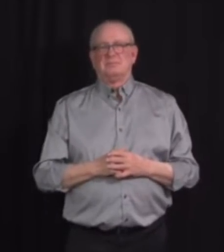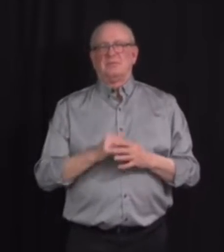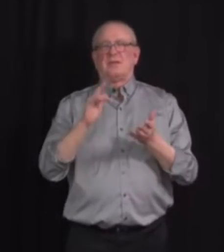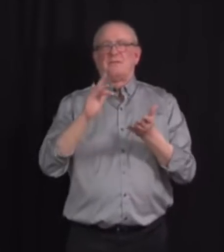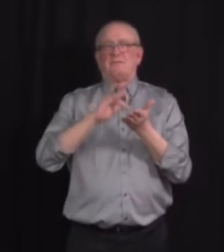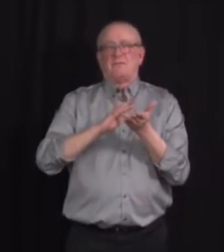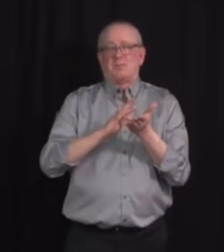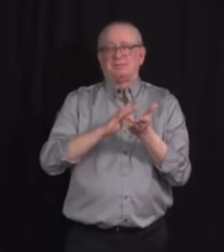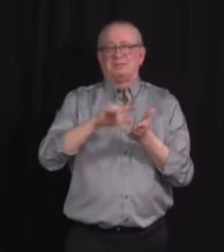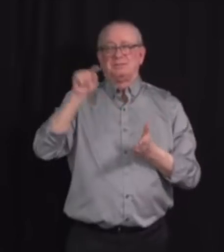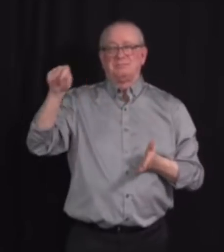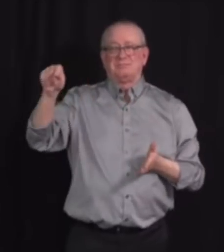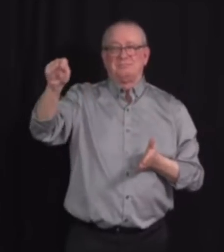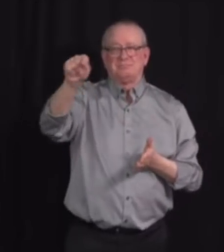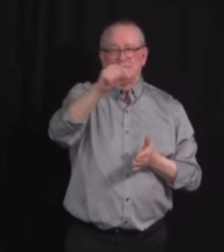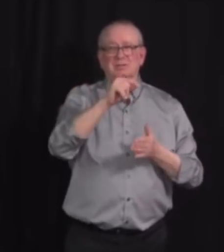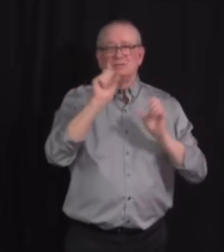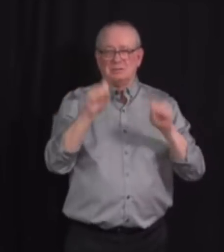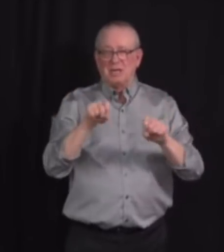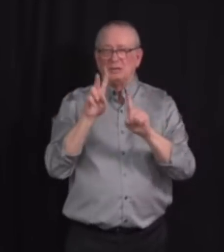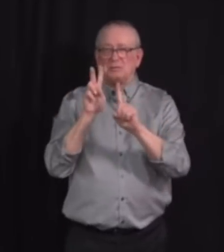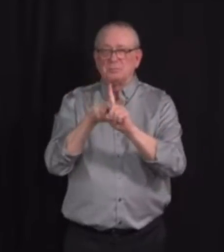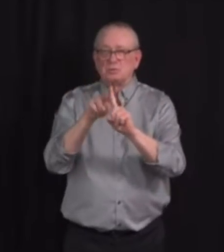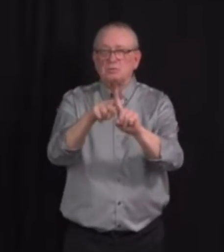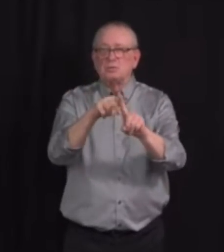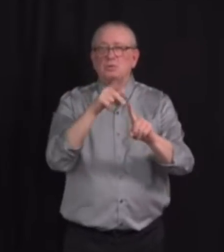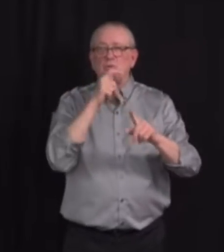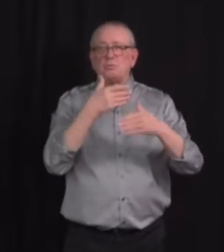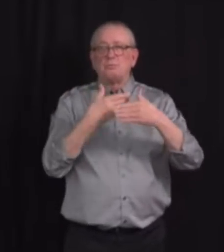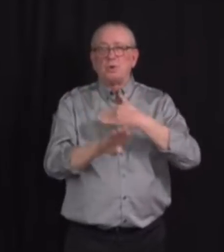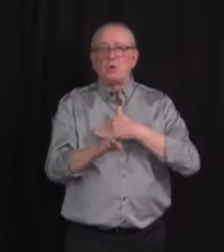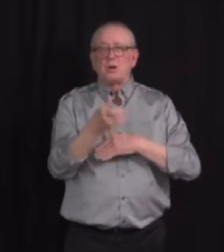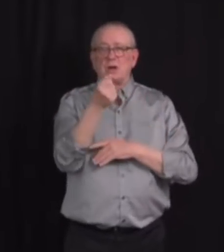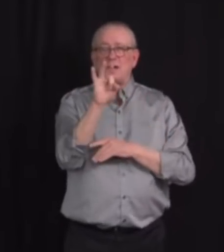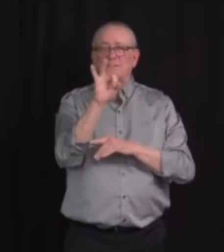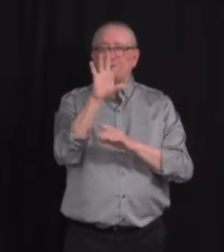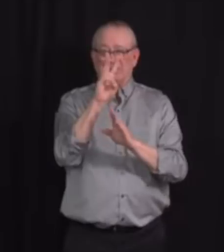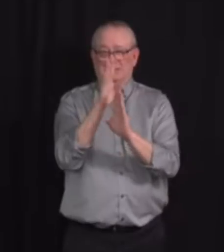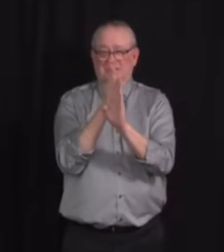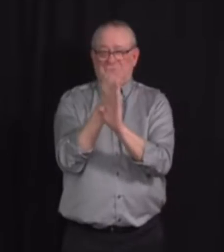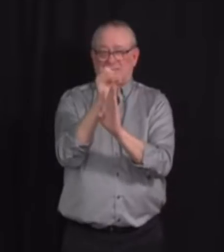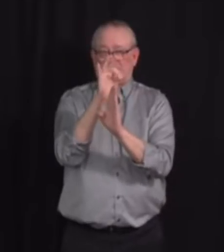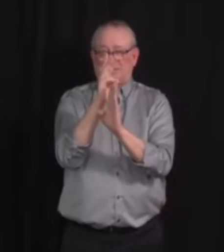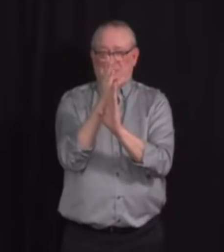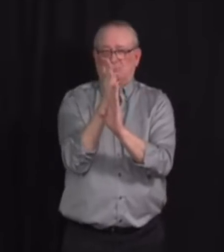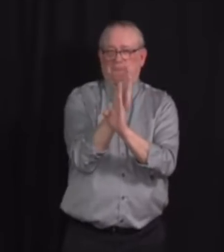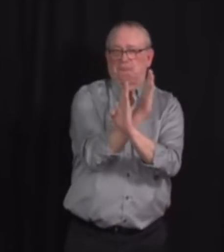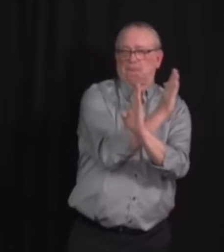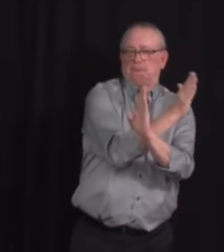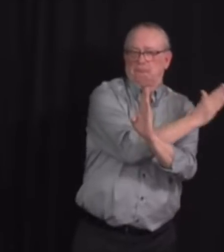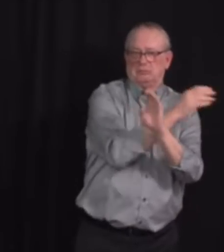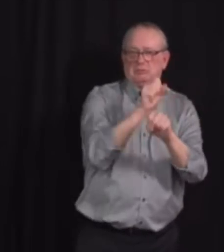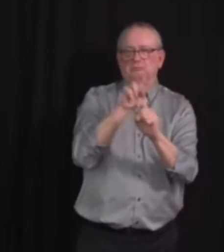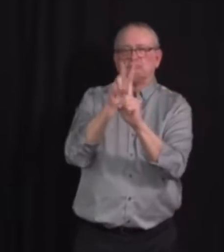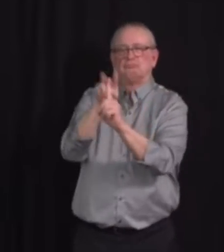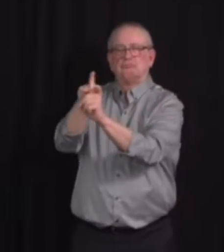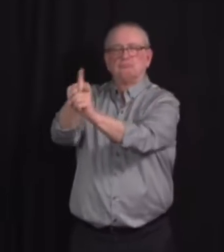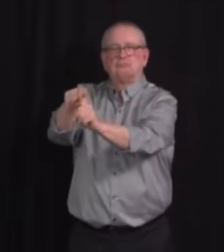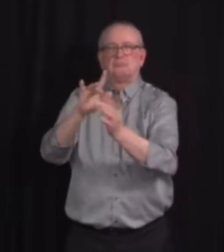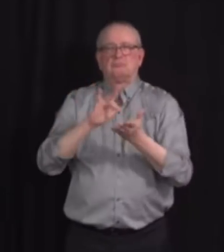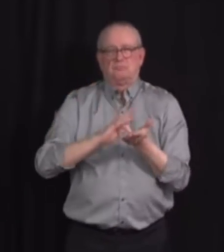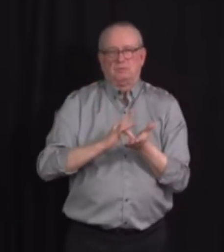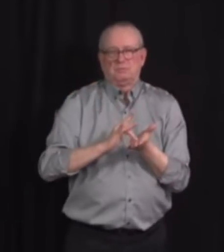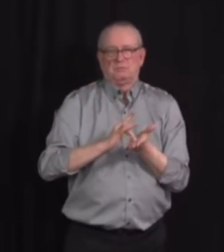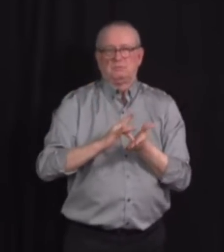for everyone born in 1956 or earlier. I would also like to remind Albertans that once you are eligible, you